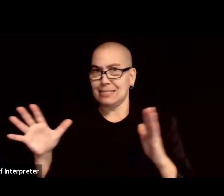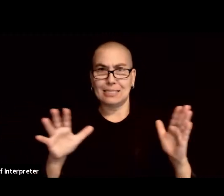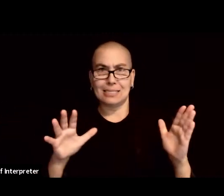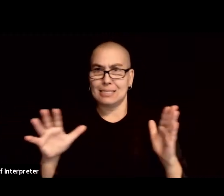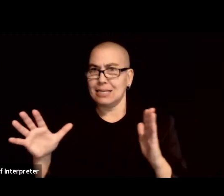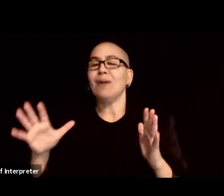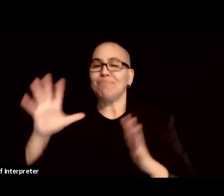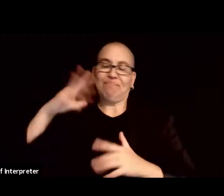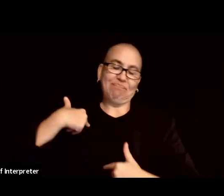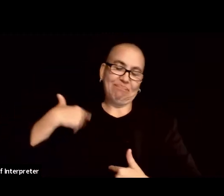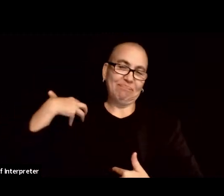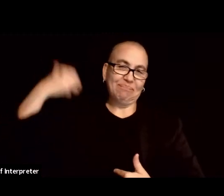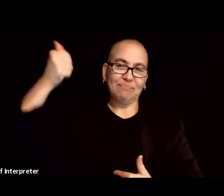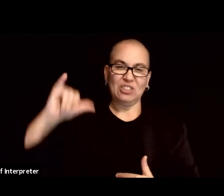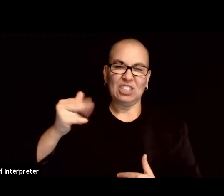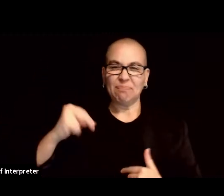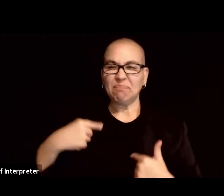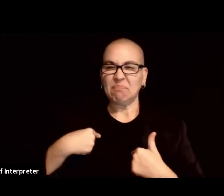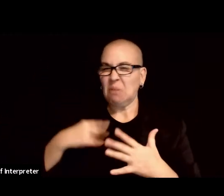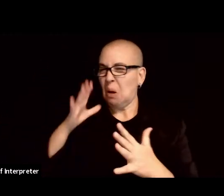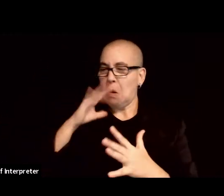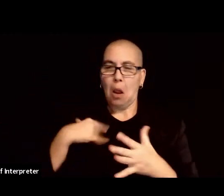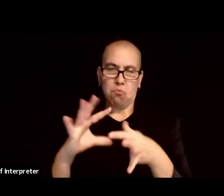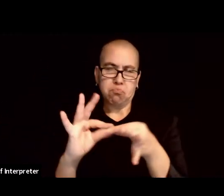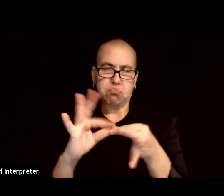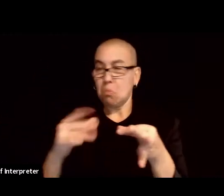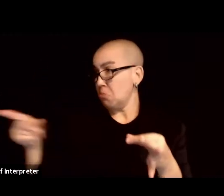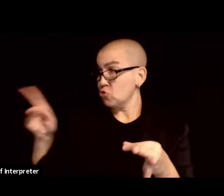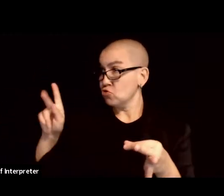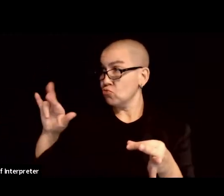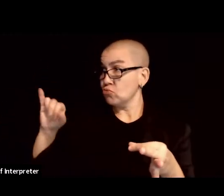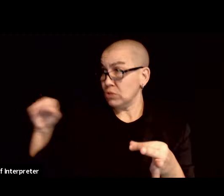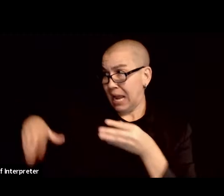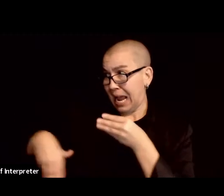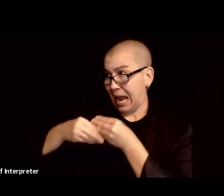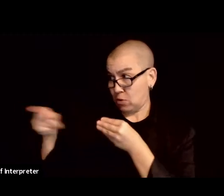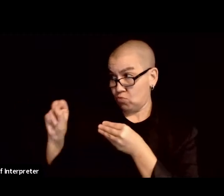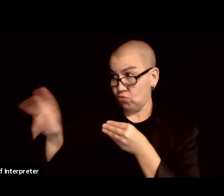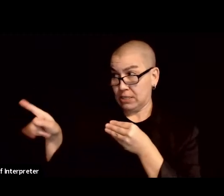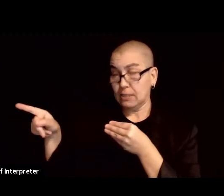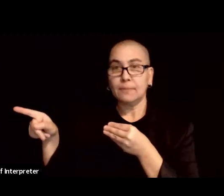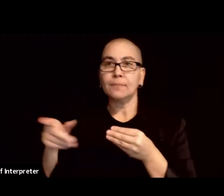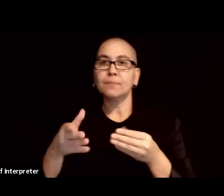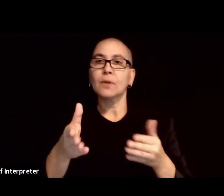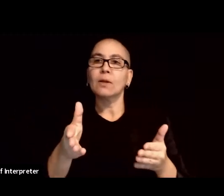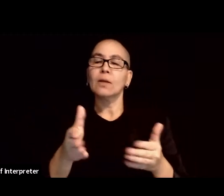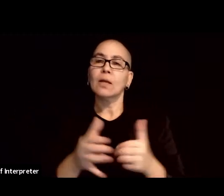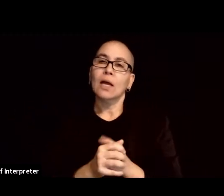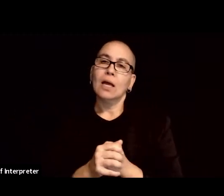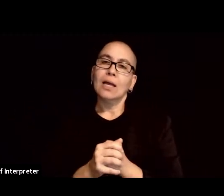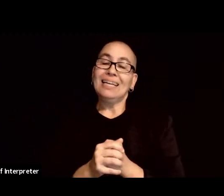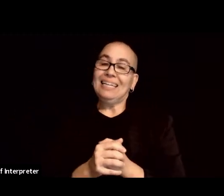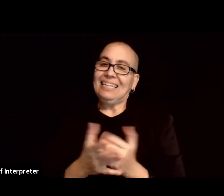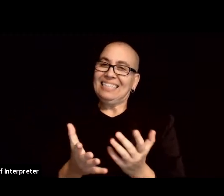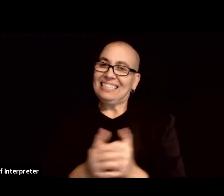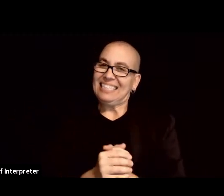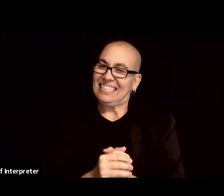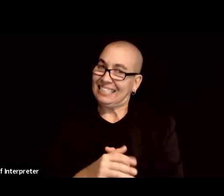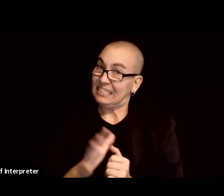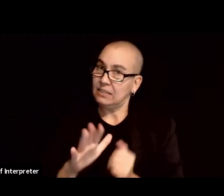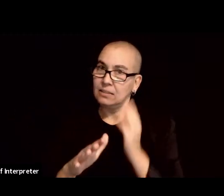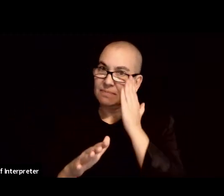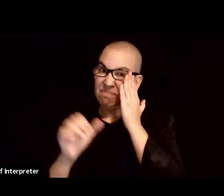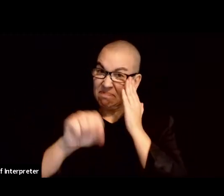just going to say again, just a note of the significant effort and the diligence that's gone